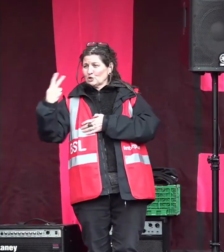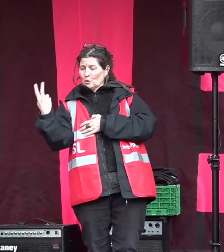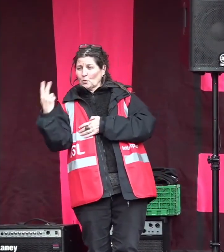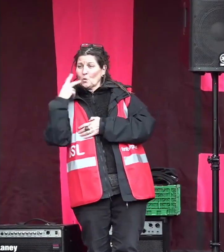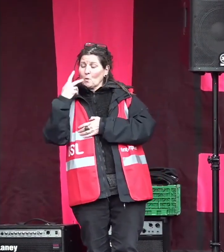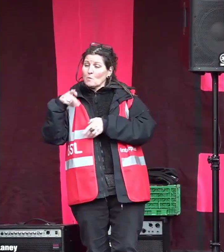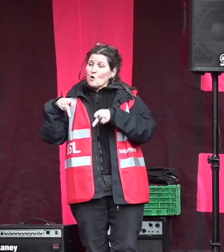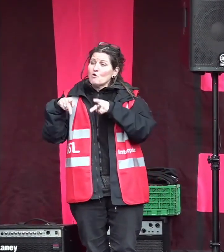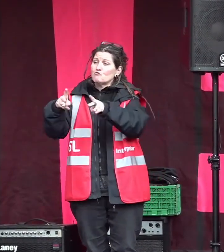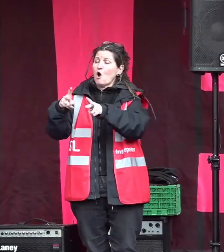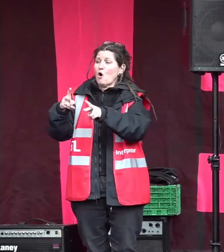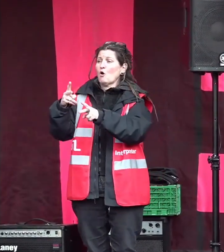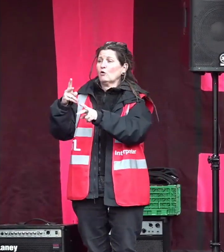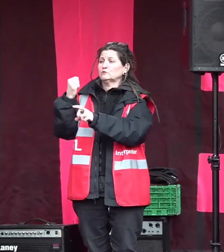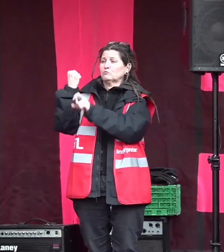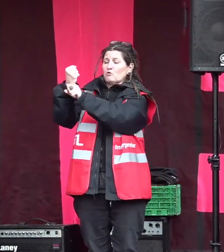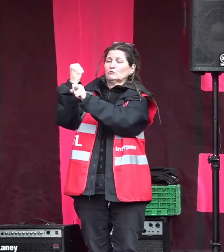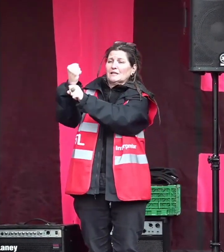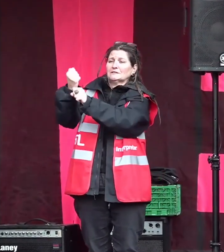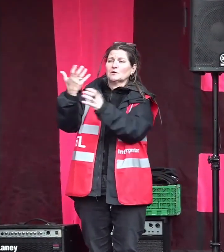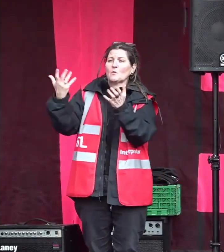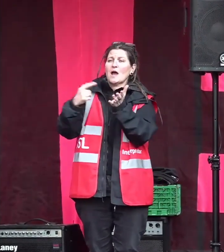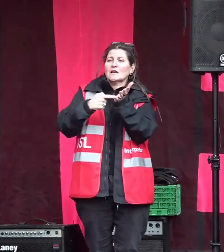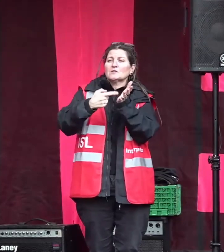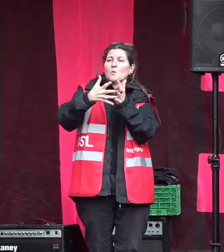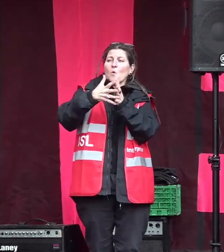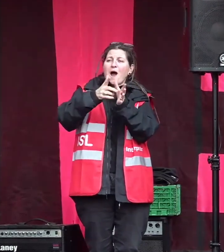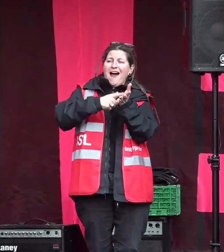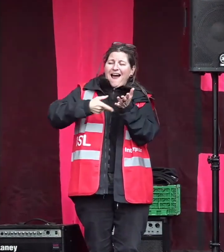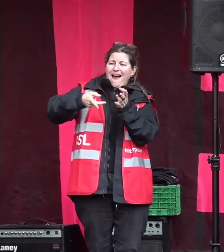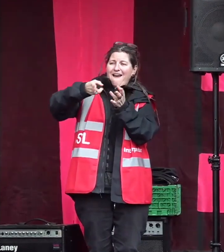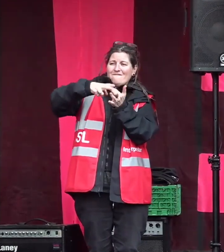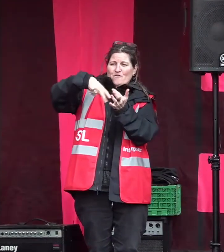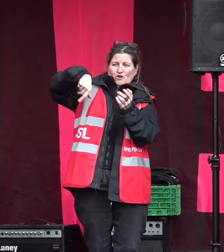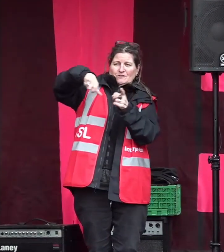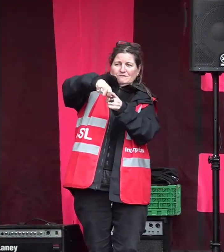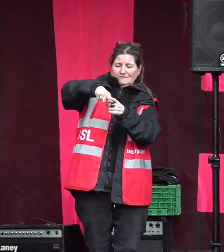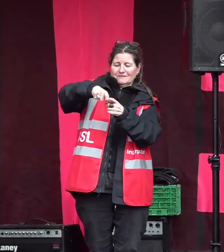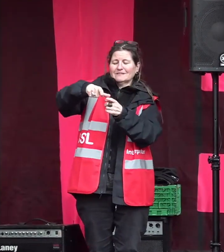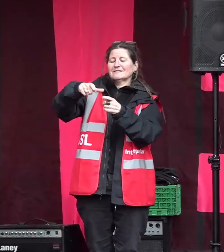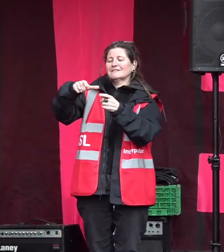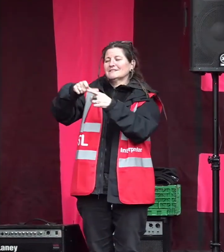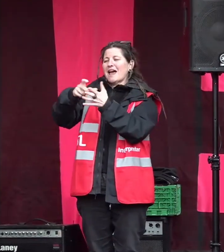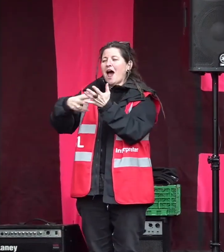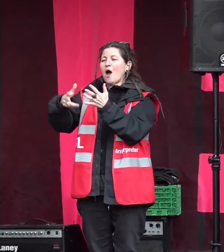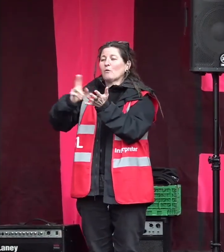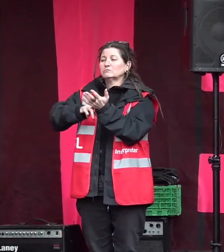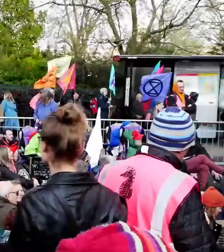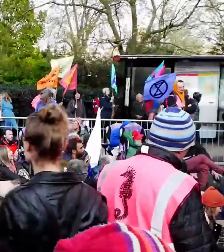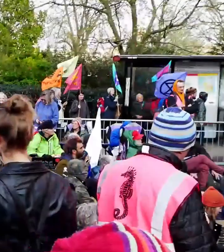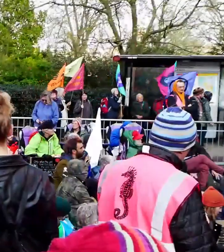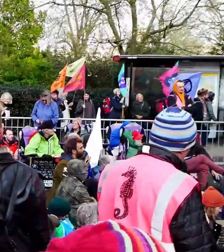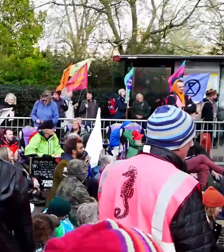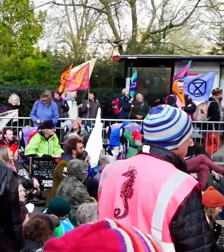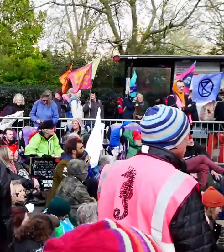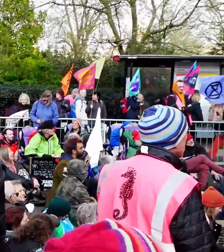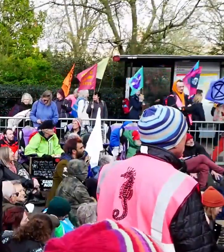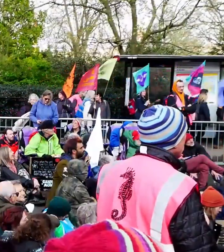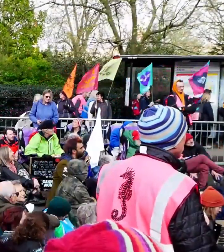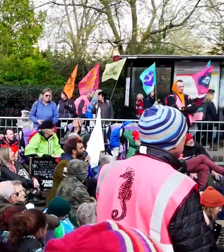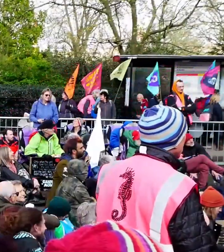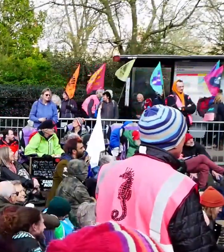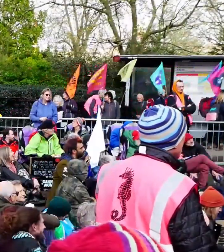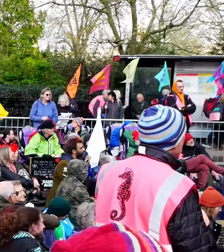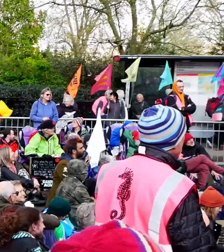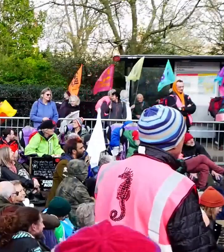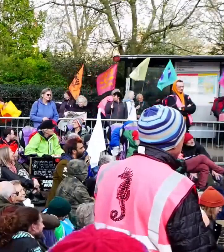protesting at Twyford Down, and that led to a movement which eventually led to the end of the road building program at that time. But now they're trying to do it again